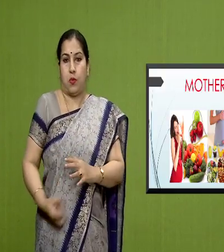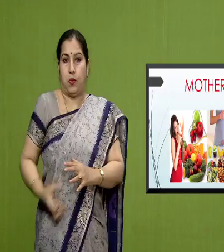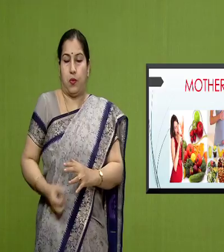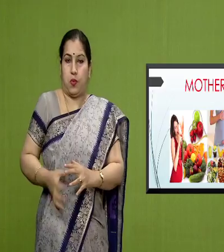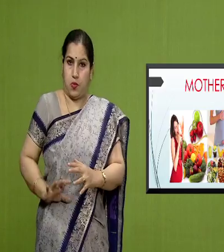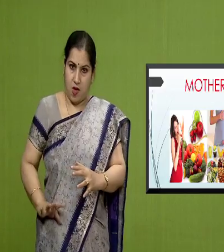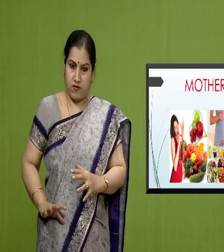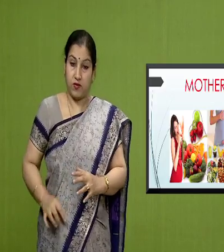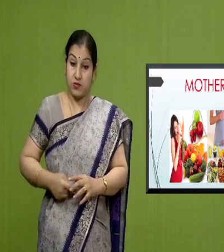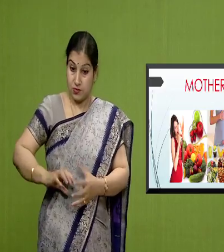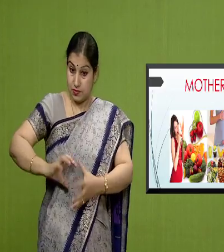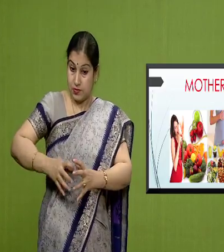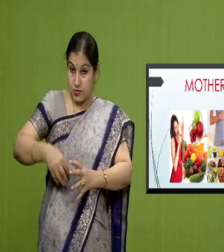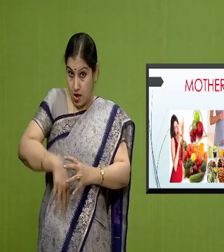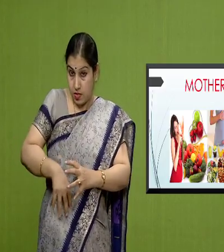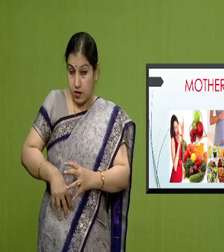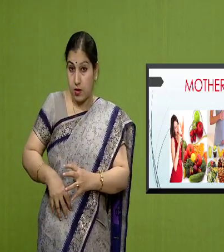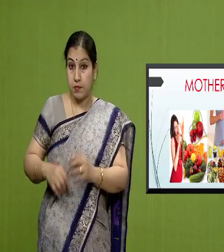called placenta.